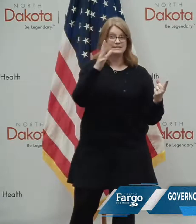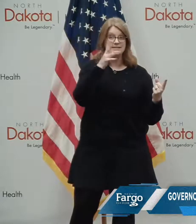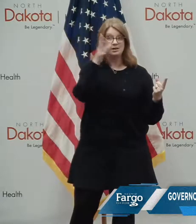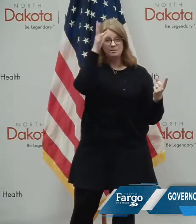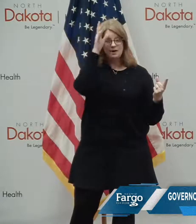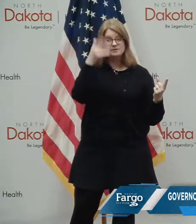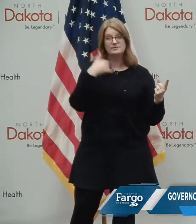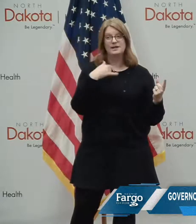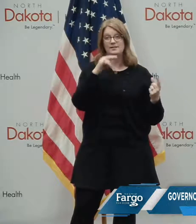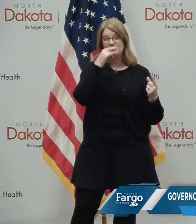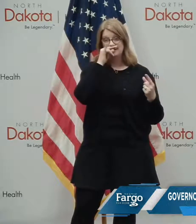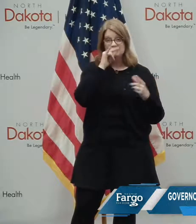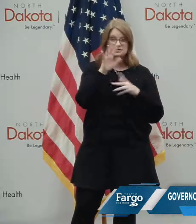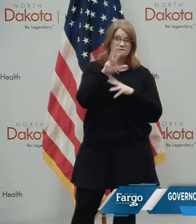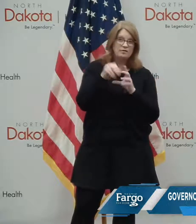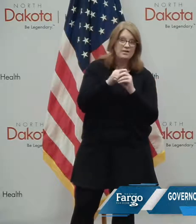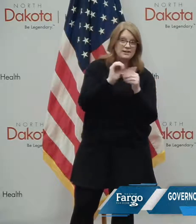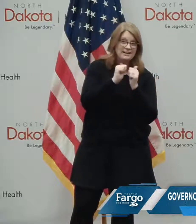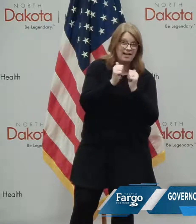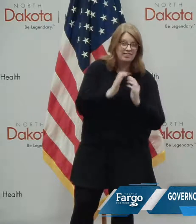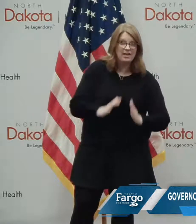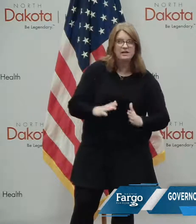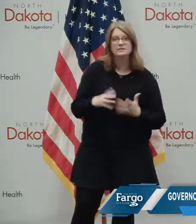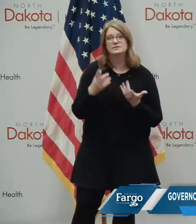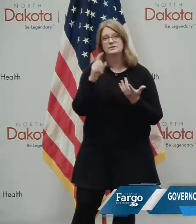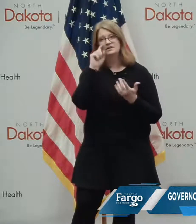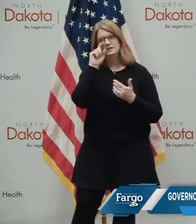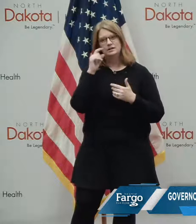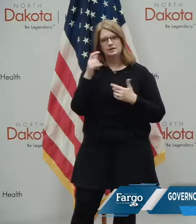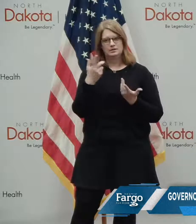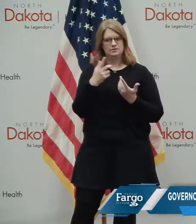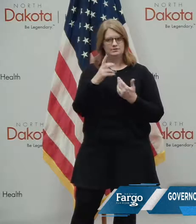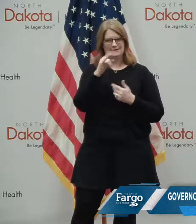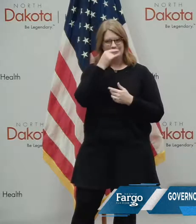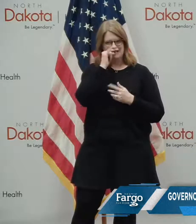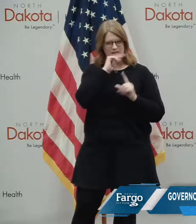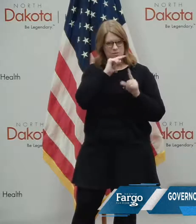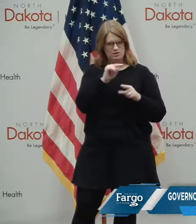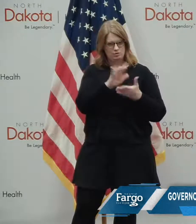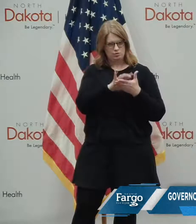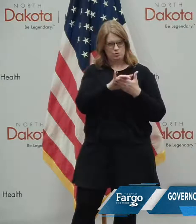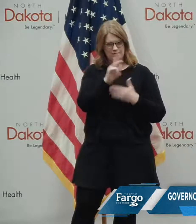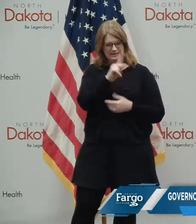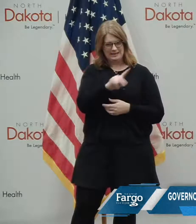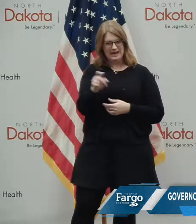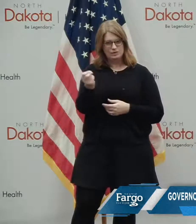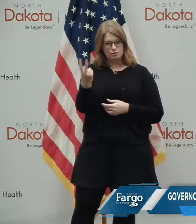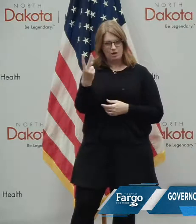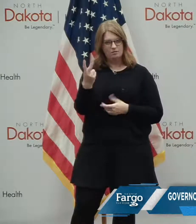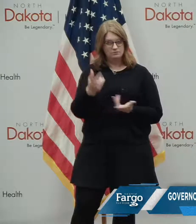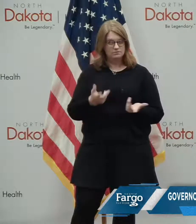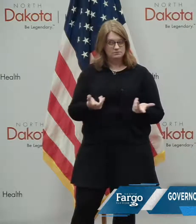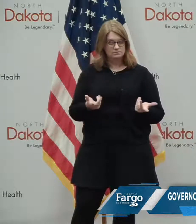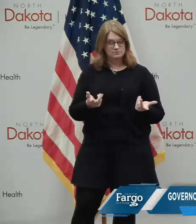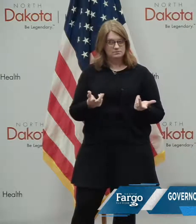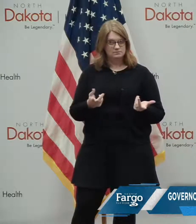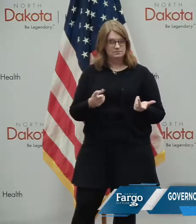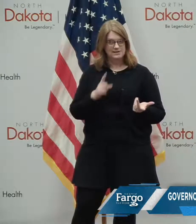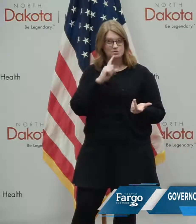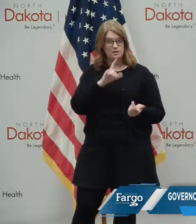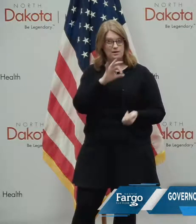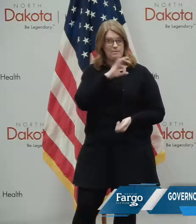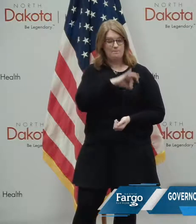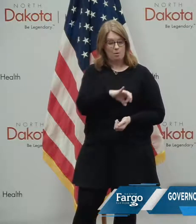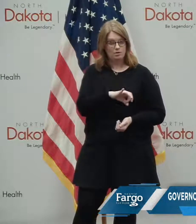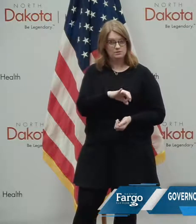had kids that were in athletics. I had kids that went through K-12 in North Dakota. This is a big incentive for parents to be